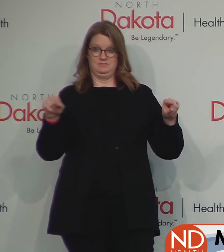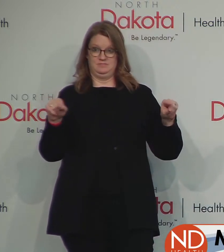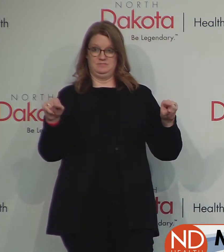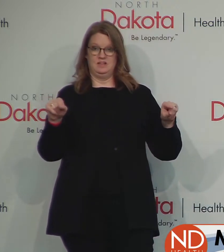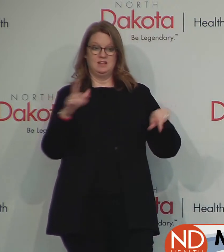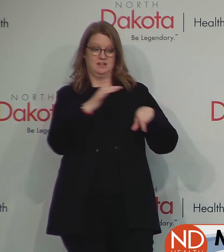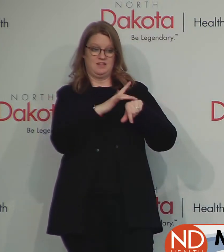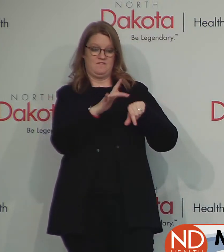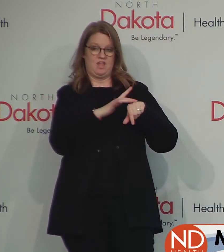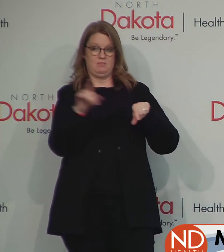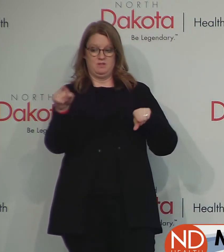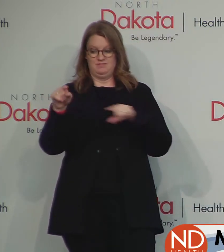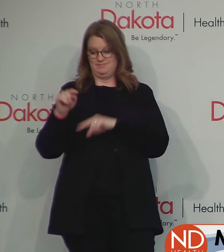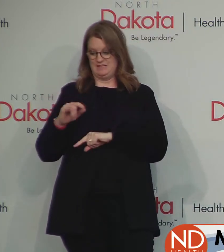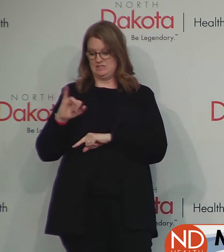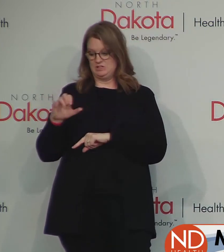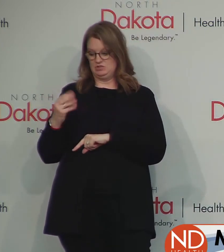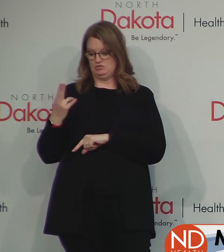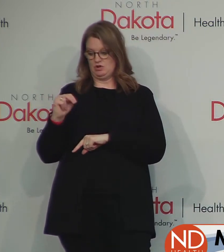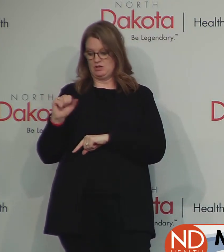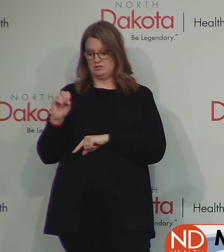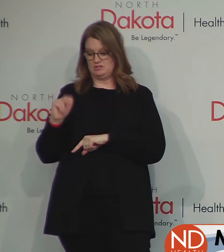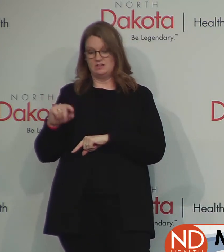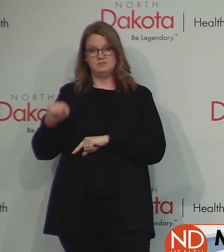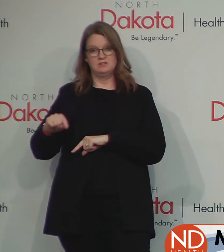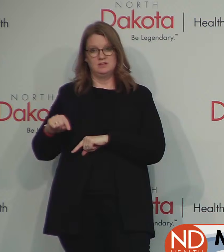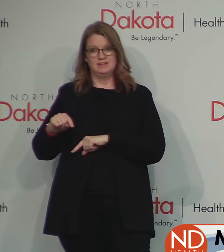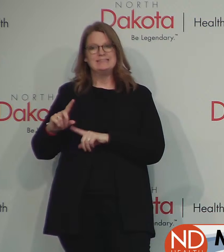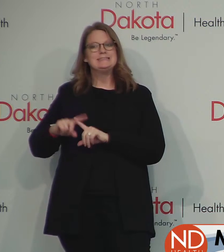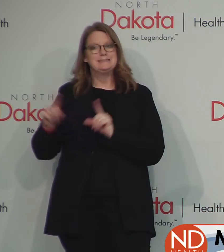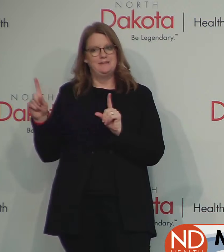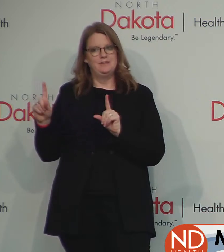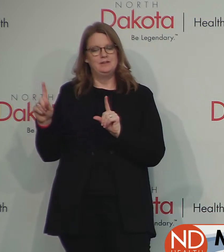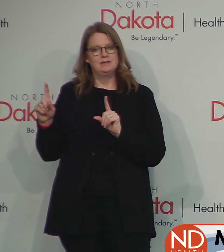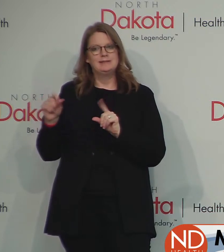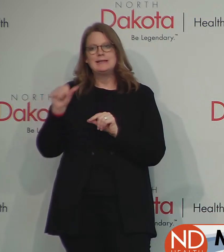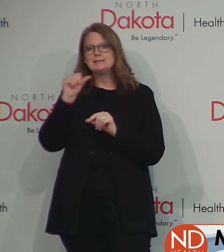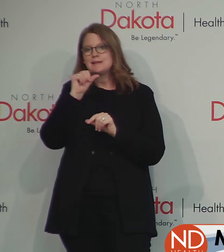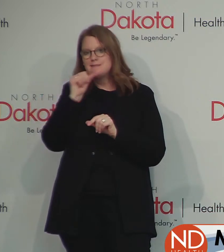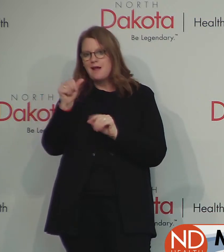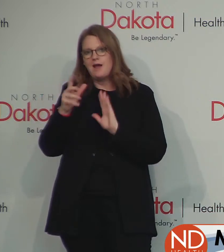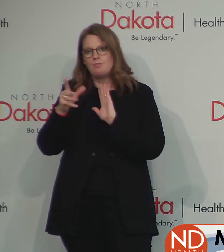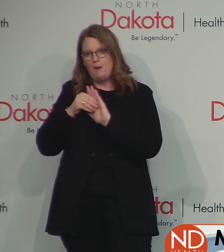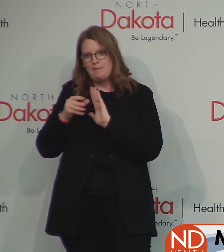currently available in the United States. It's a non-replicating viral vector vaccine.